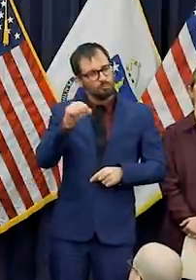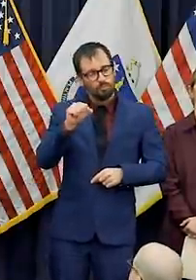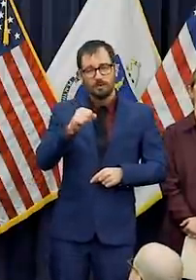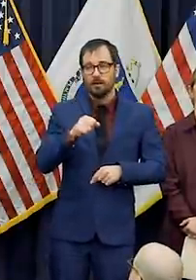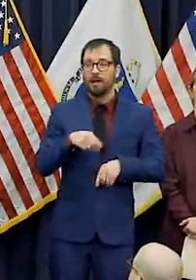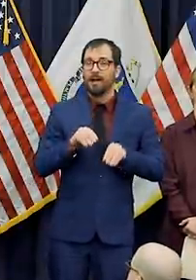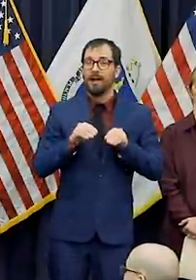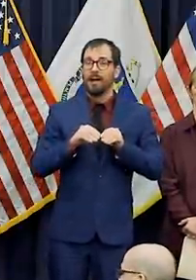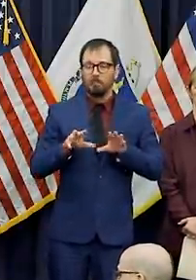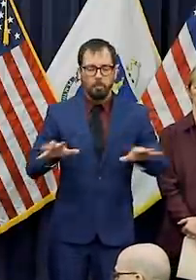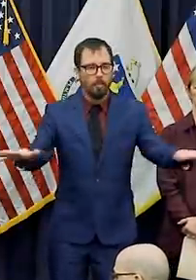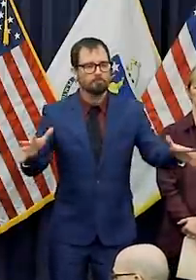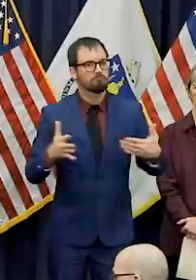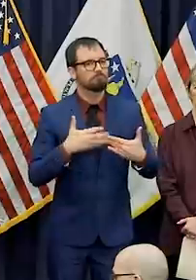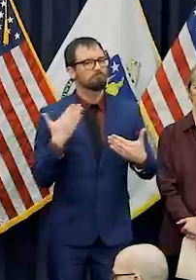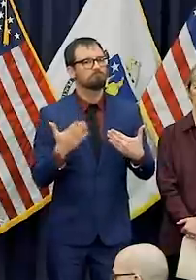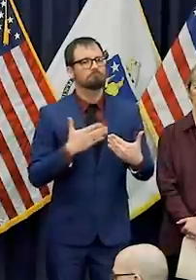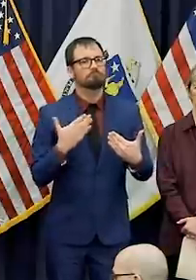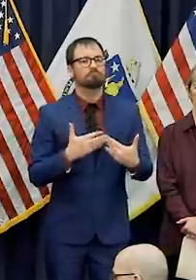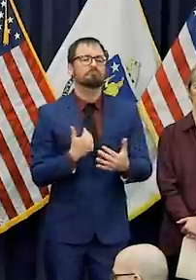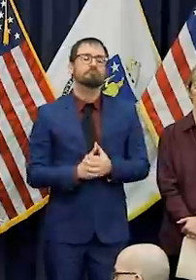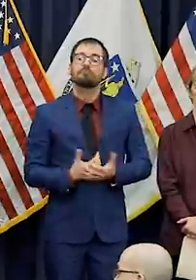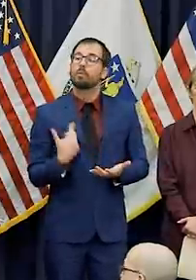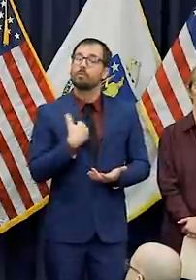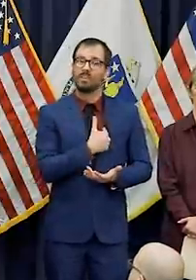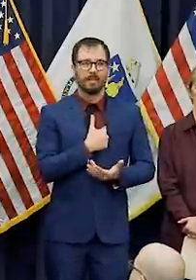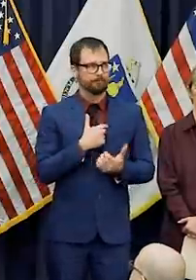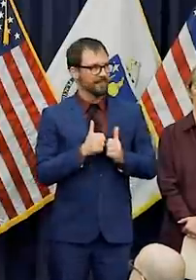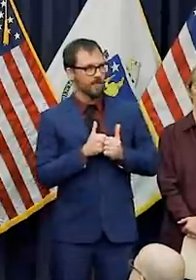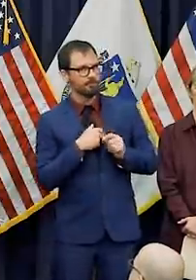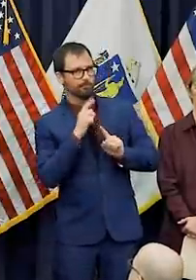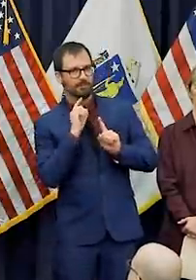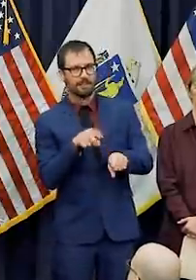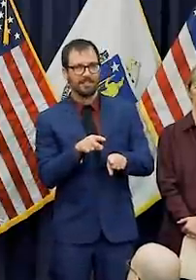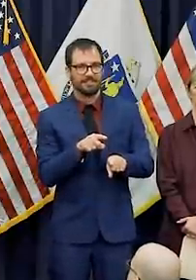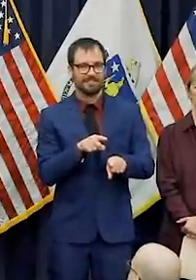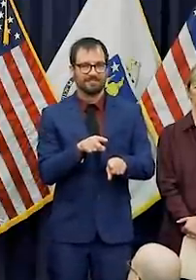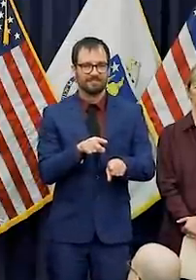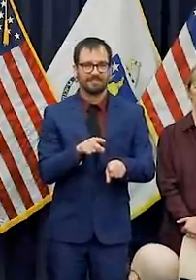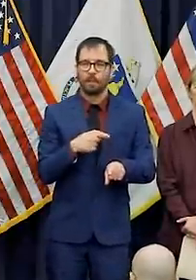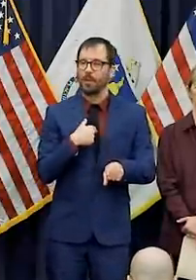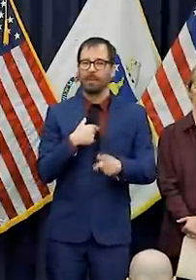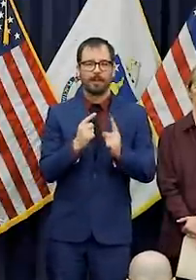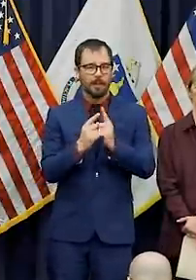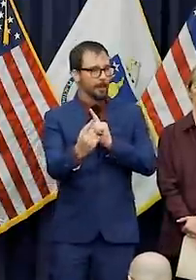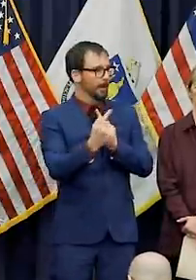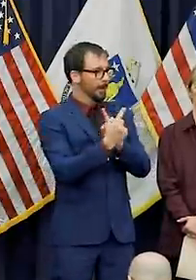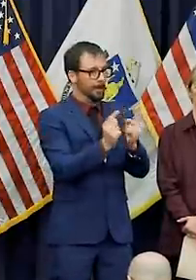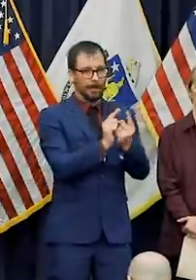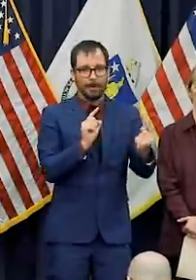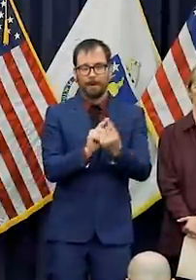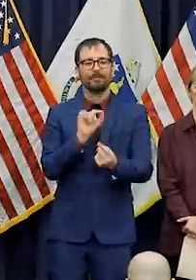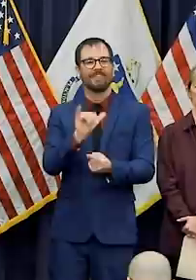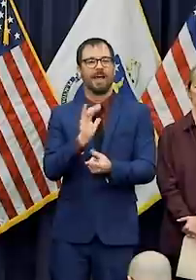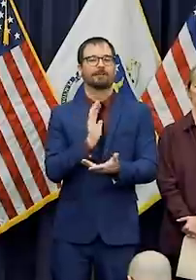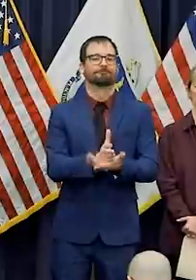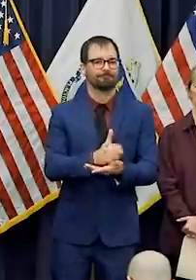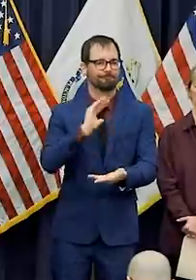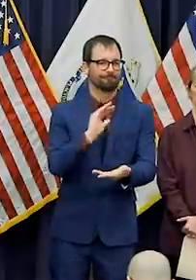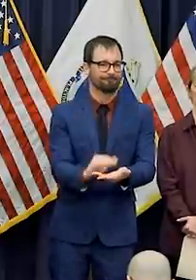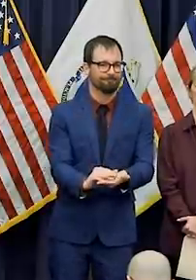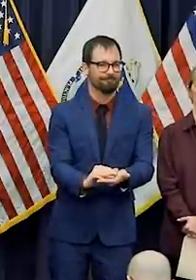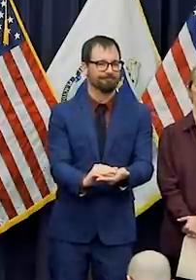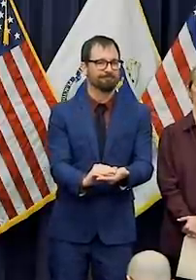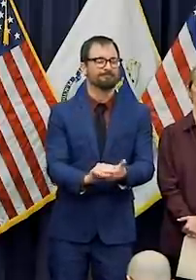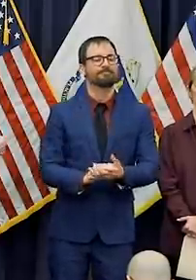we can prevent the spread. But we can't simply transfer a group full of kids from their classroom to your neighbor's playroom